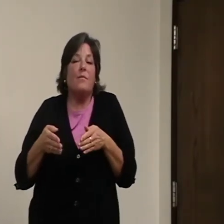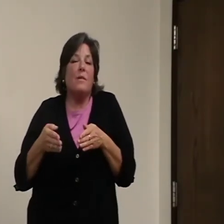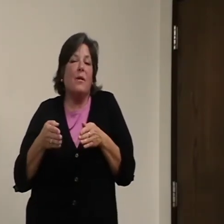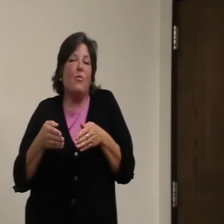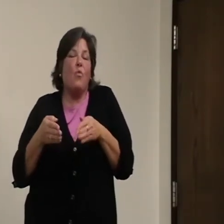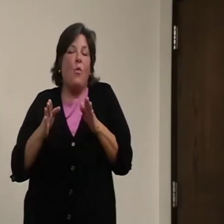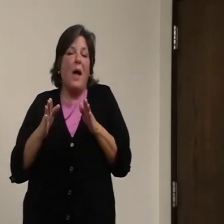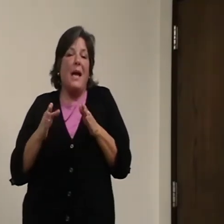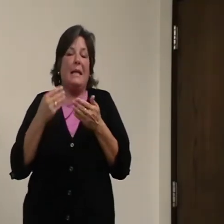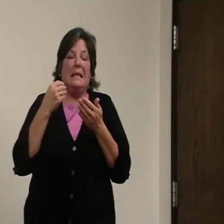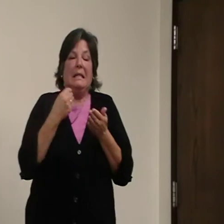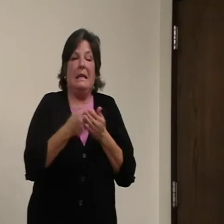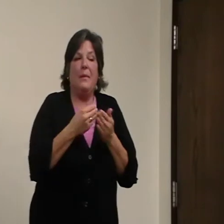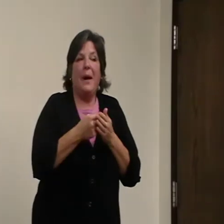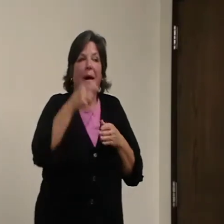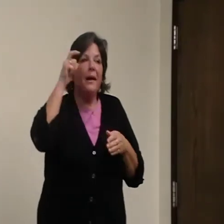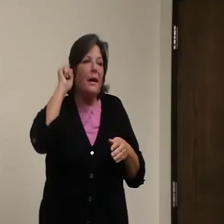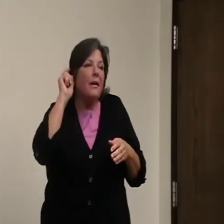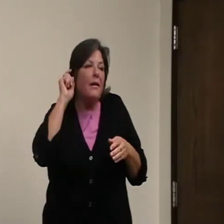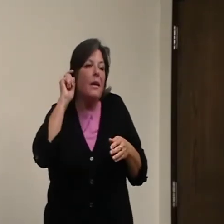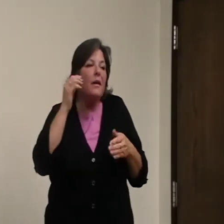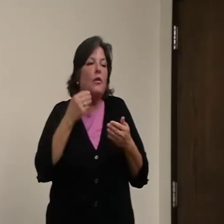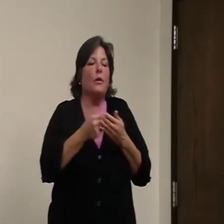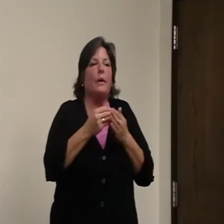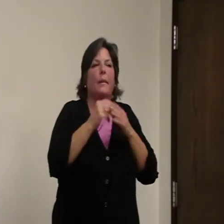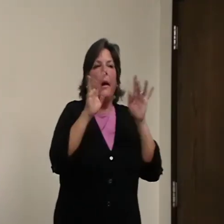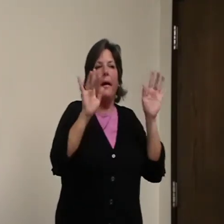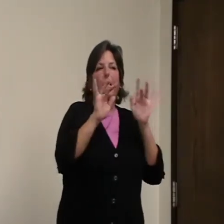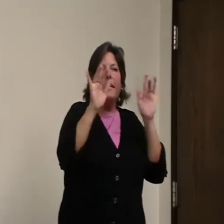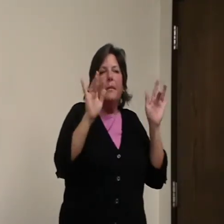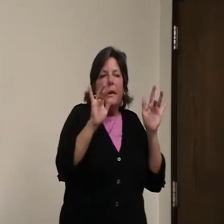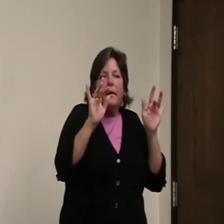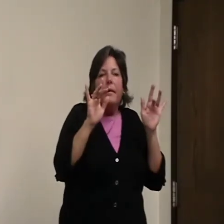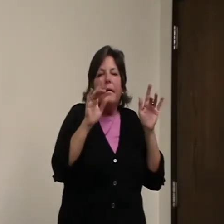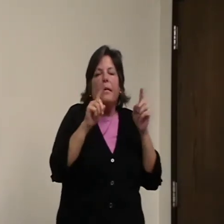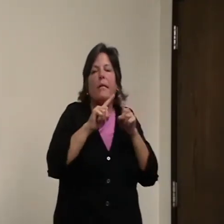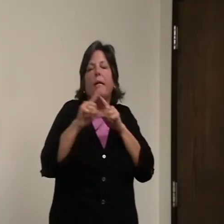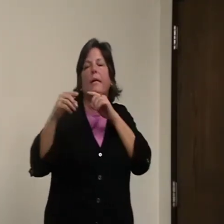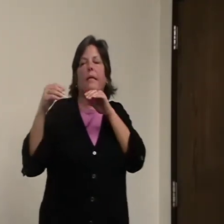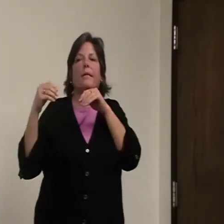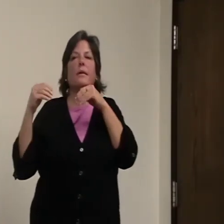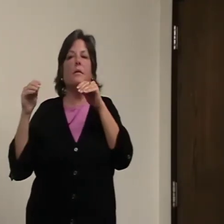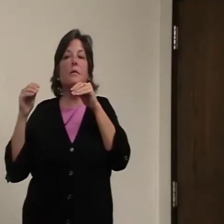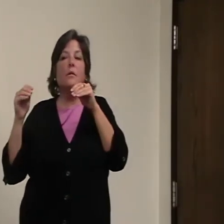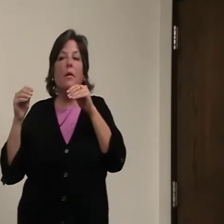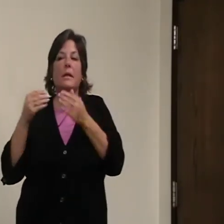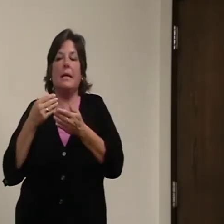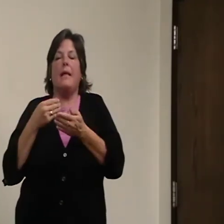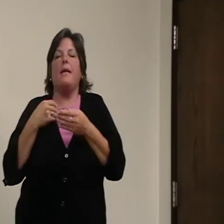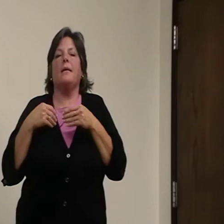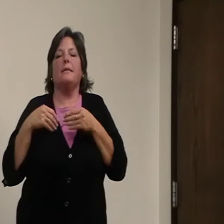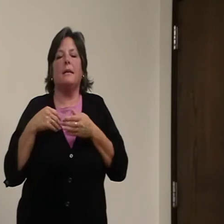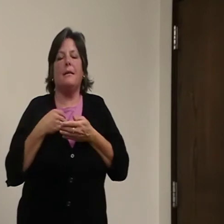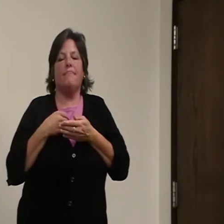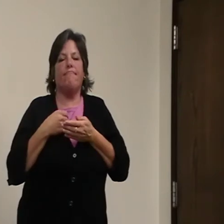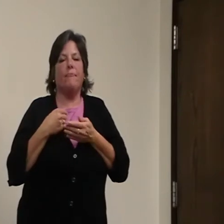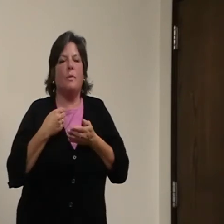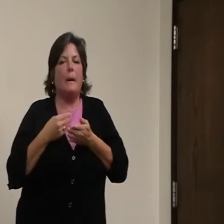get them through various places that sell hearing aids.